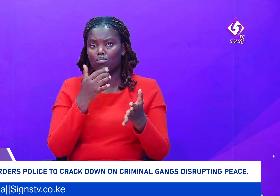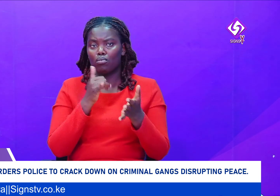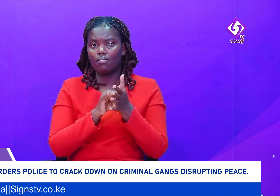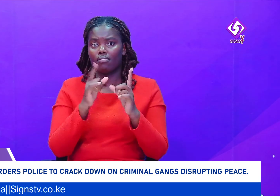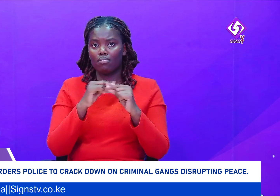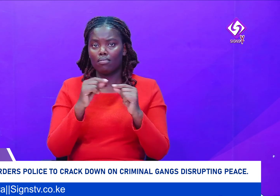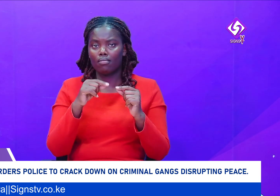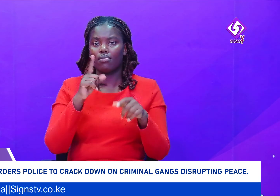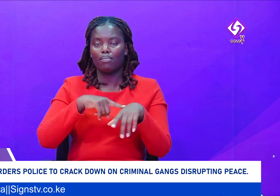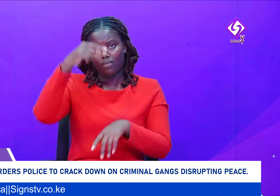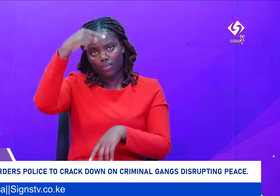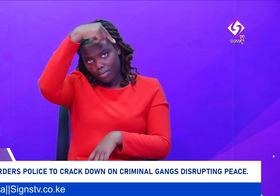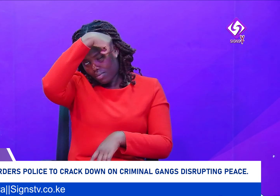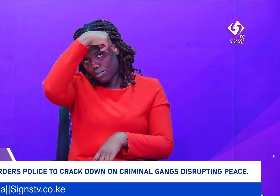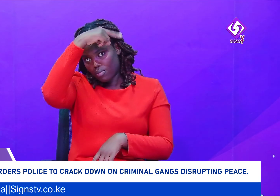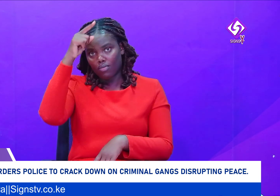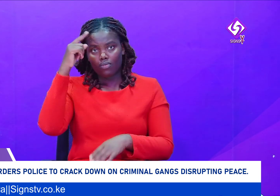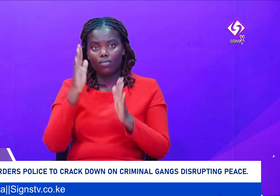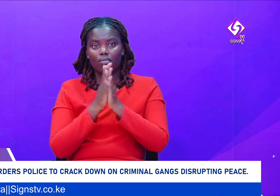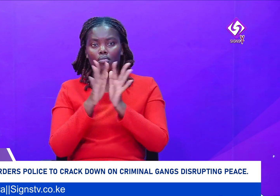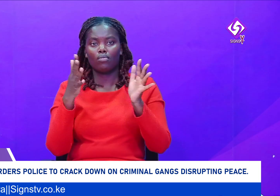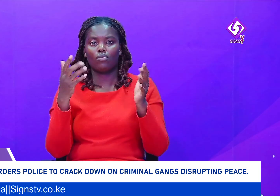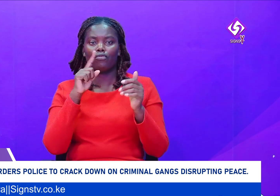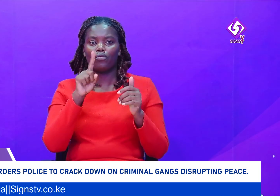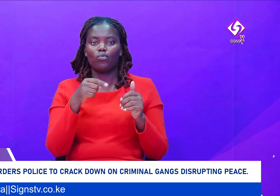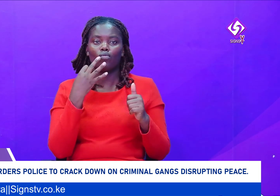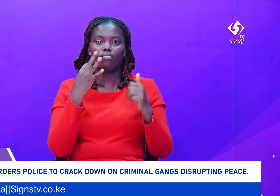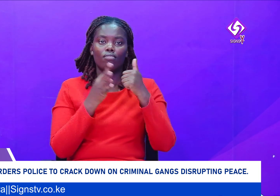The president made the remarks during the graduation ceremony of